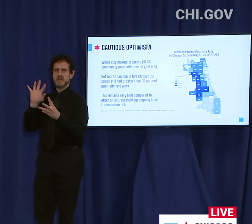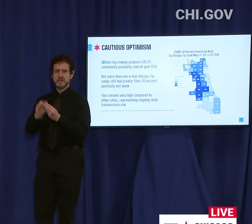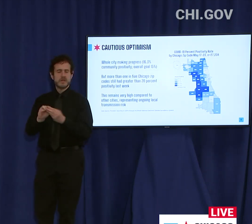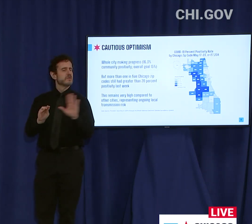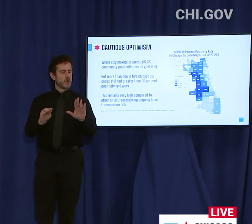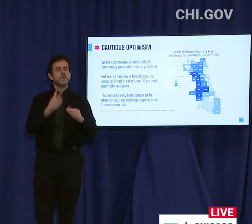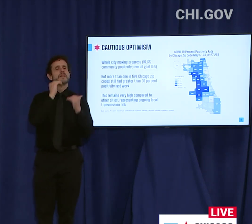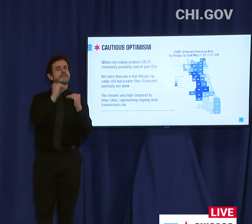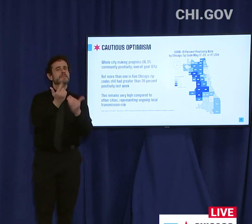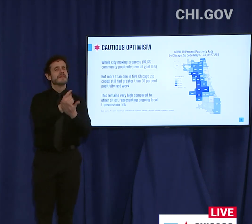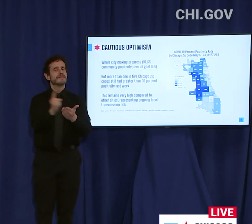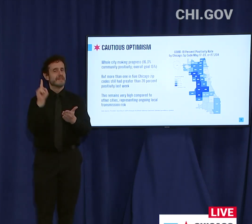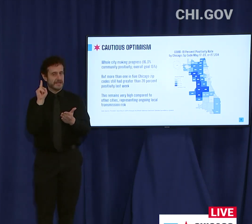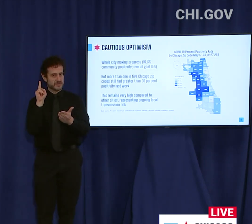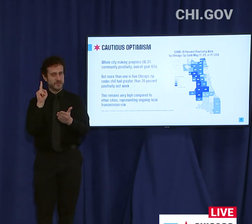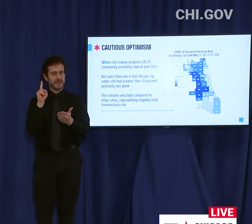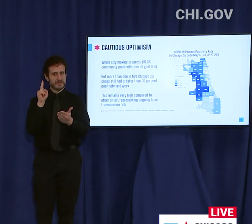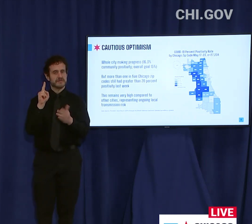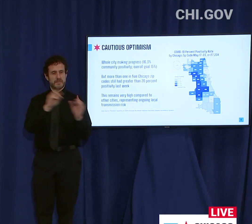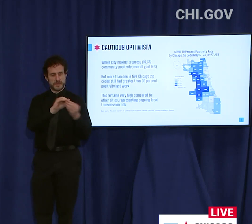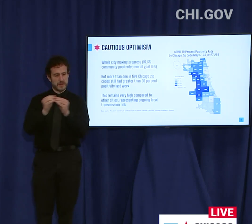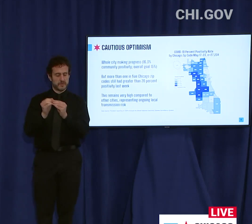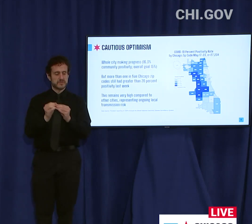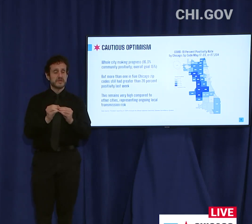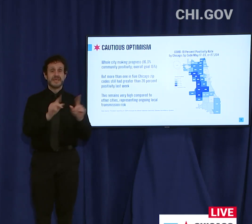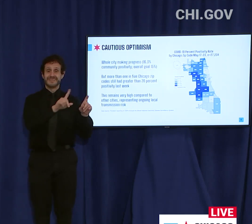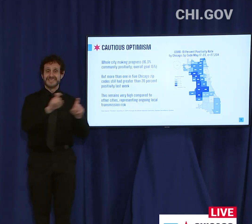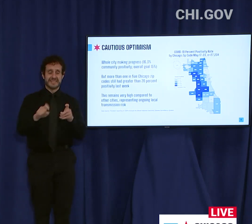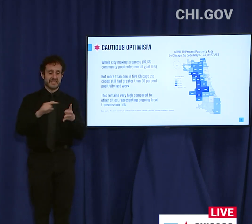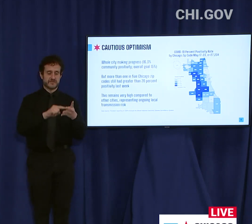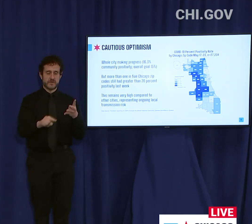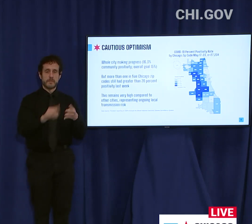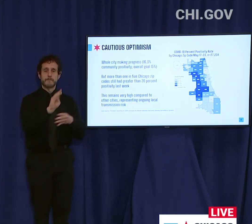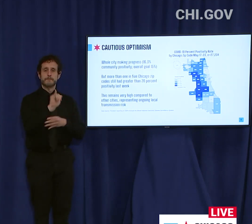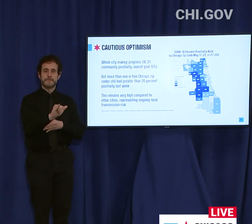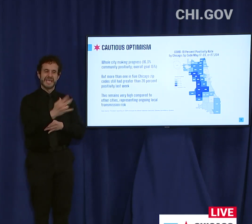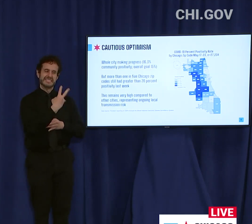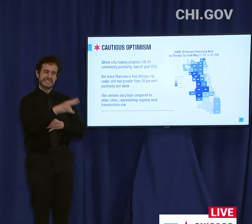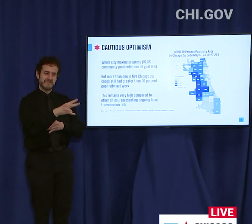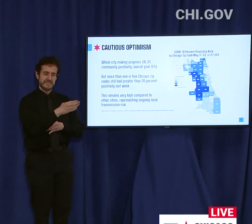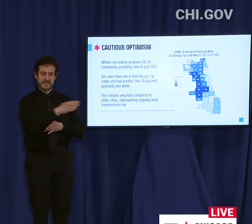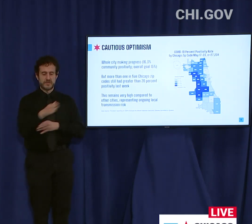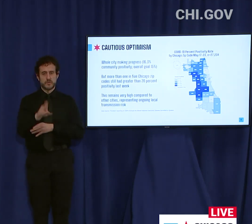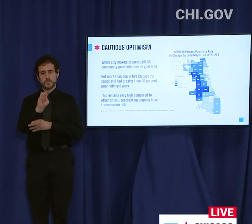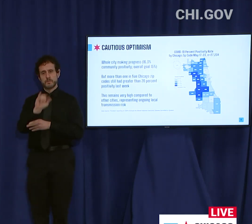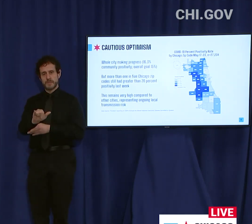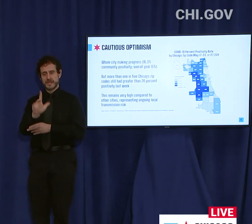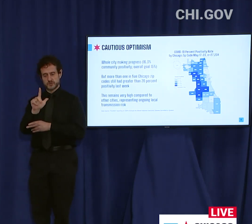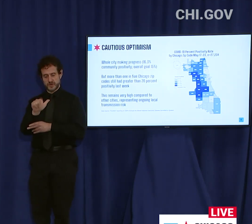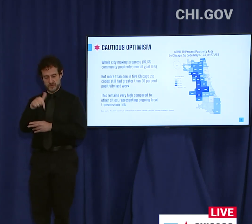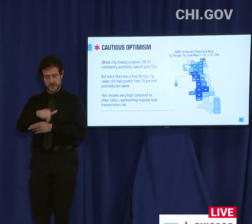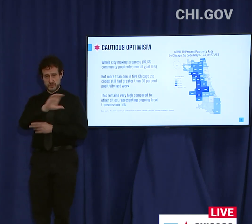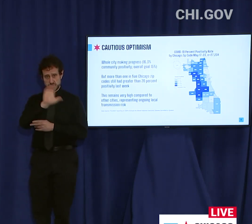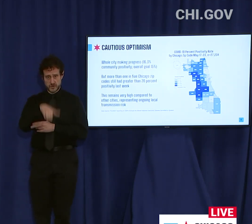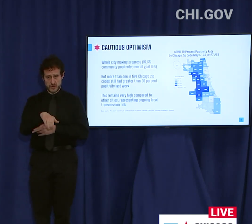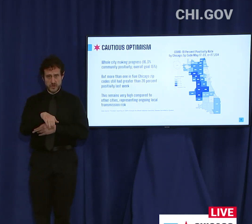last week. The tests that were done between May 17 and May 23 here in Chicago,